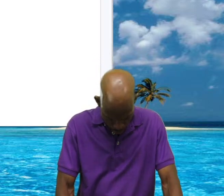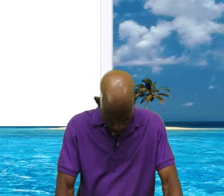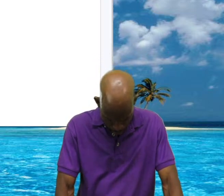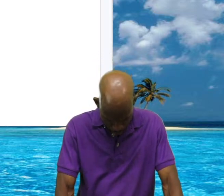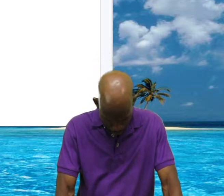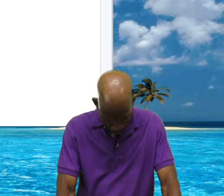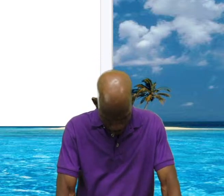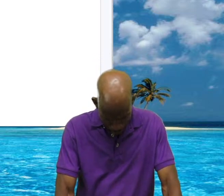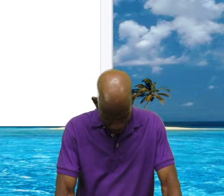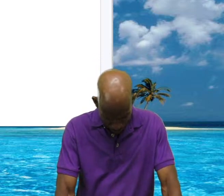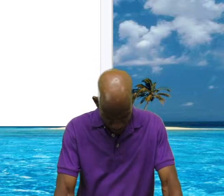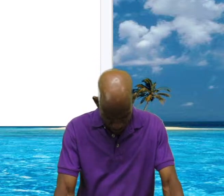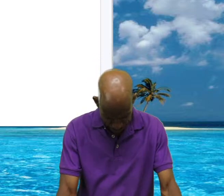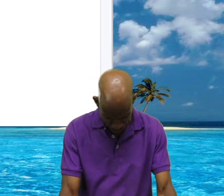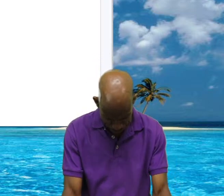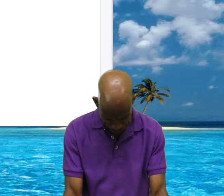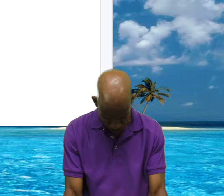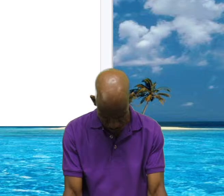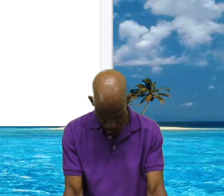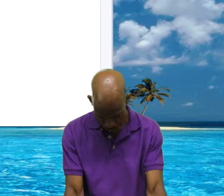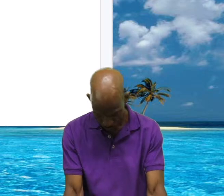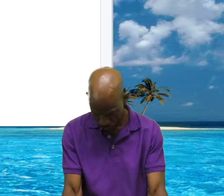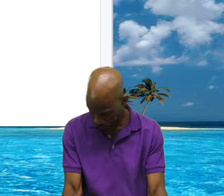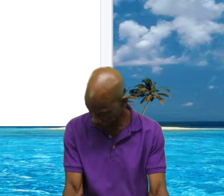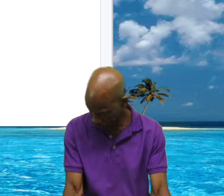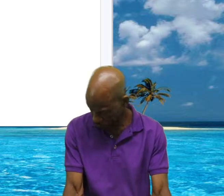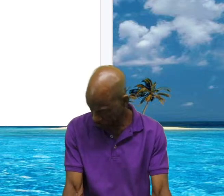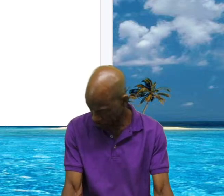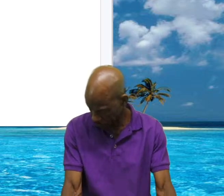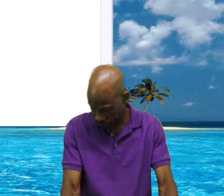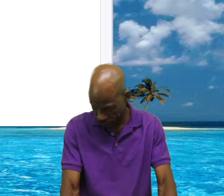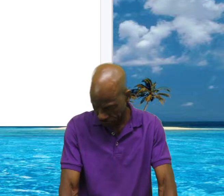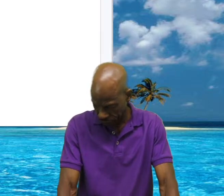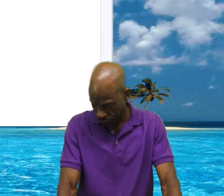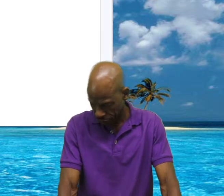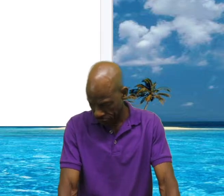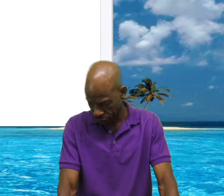Excuse me. I'm putting it in different colors, although you cannot hear,